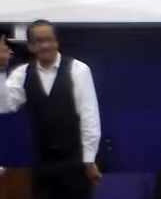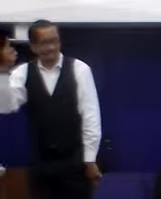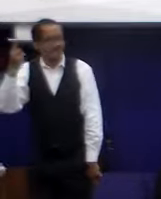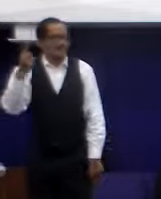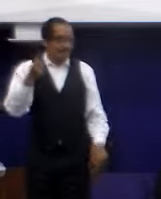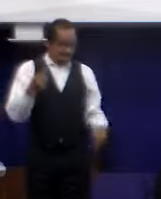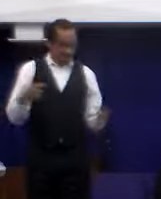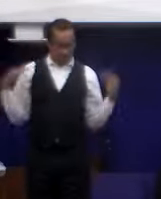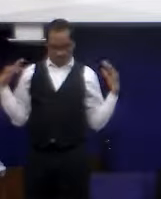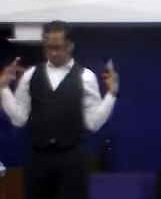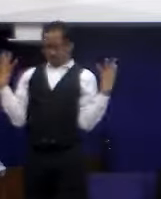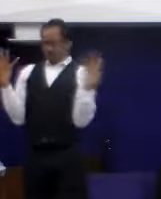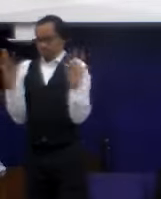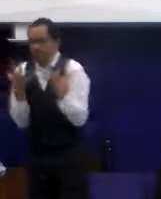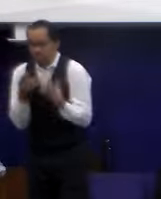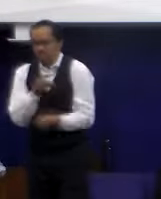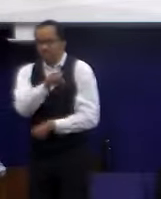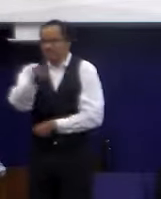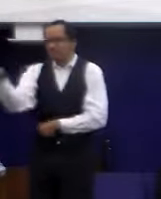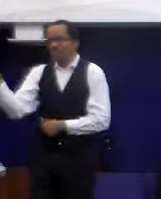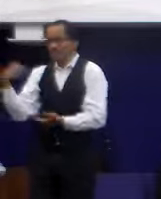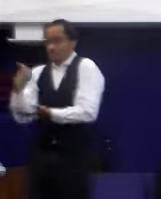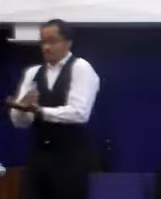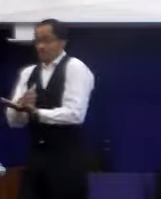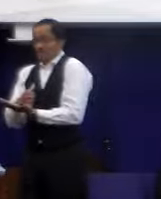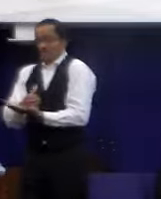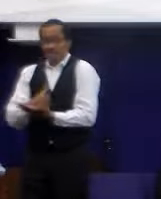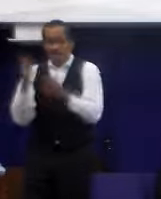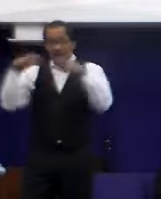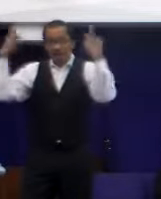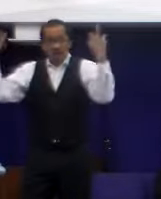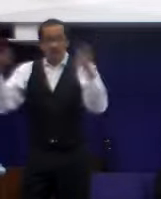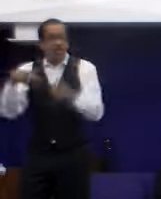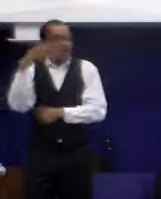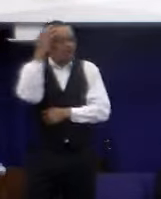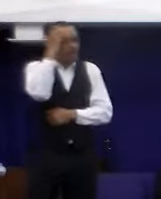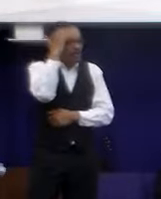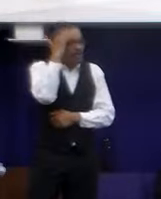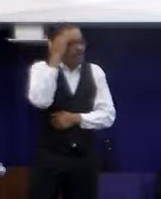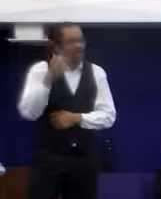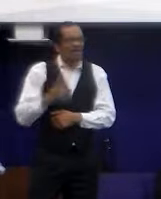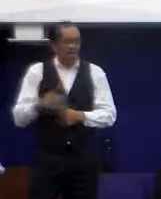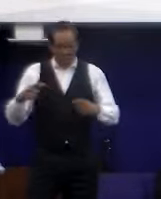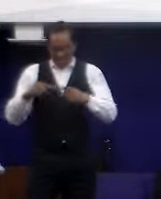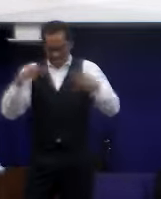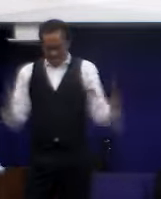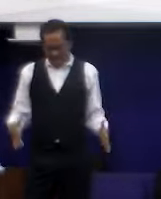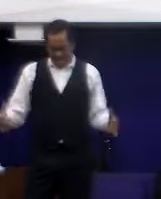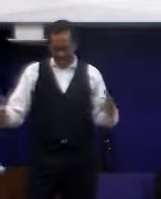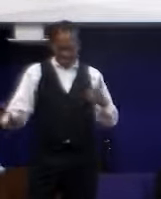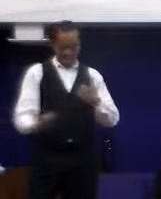what's going around, you, amen? Amen? Hallelujah. You begin to know that the enemy's attacking you. Amen. Hallelujah.